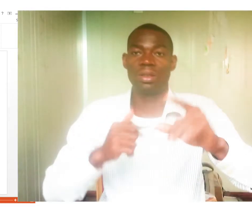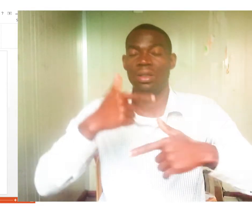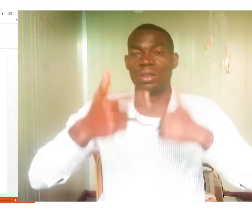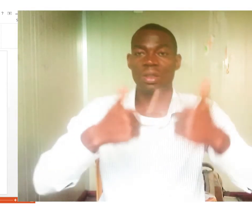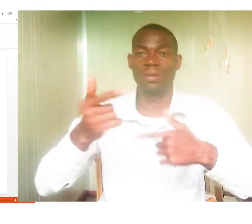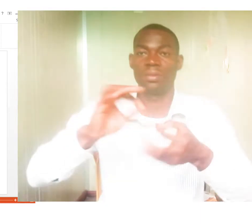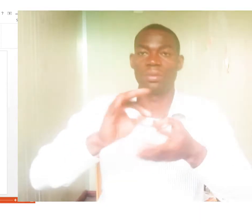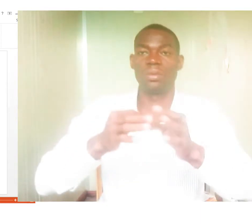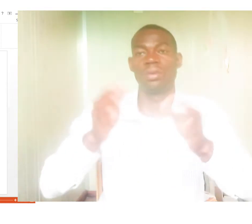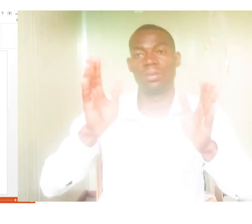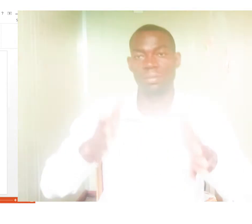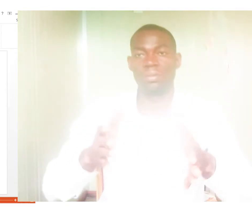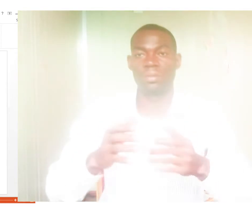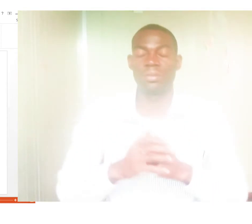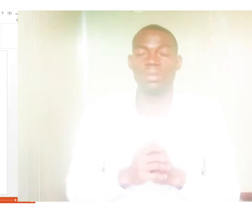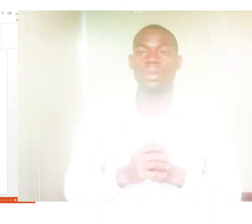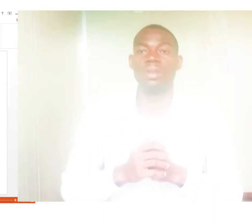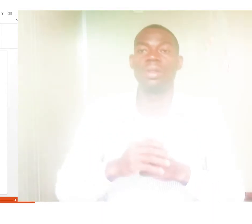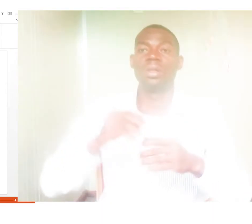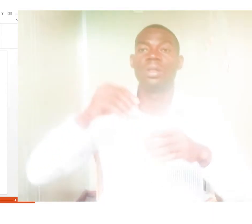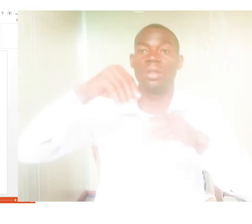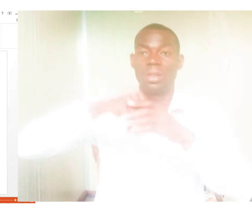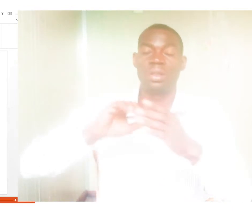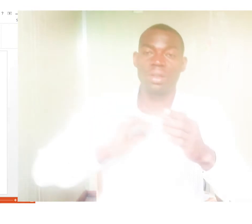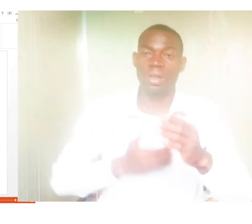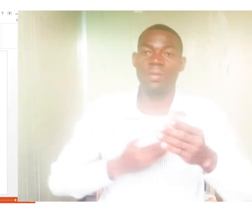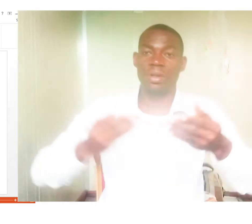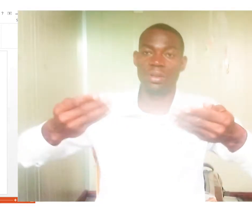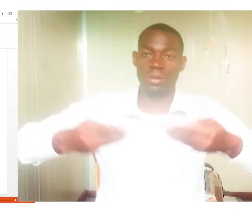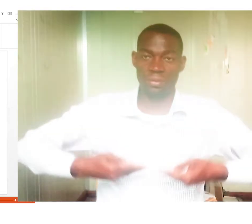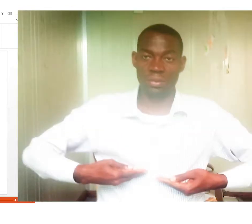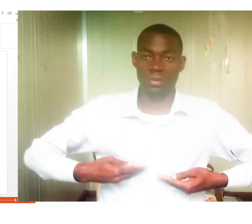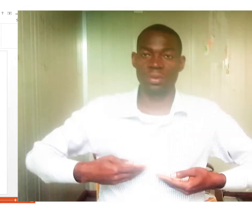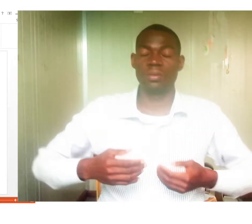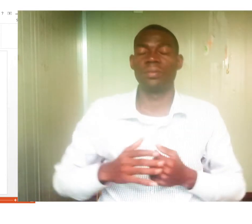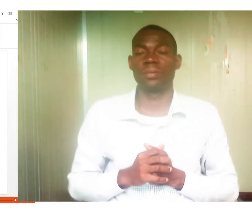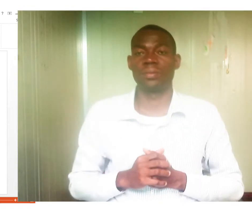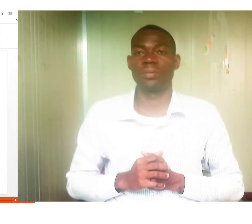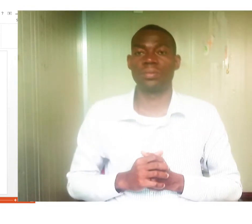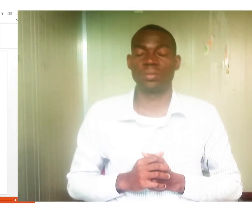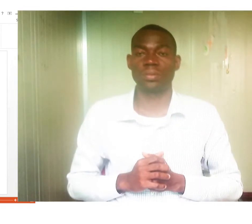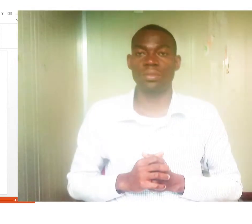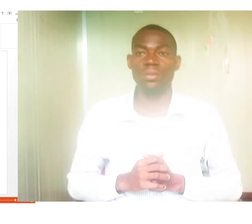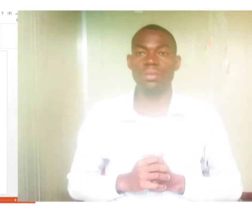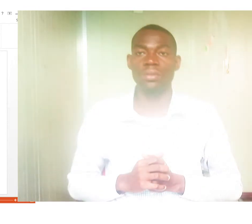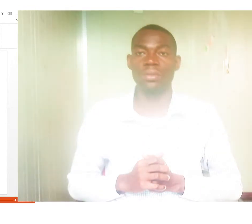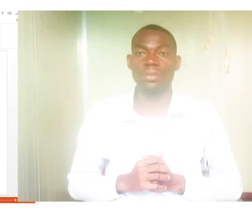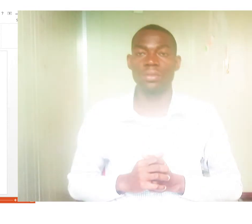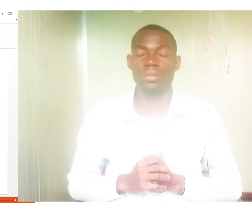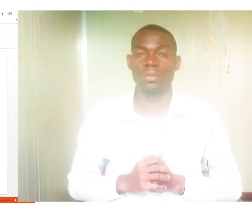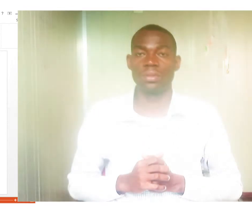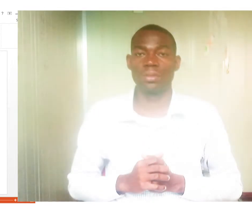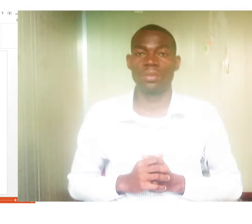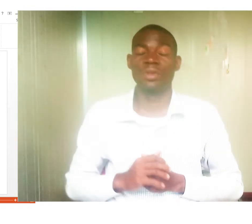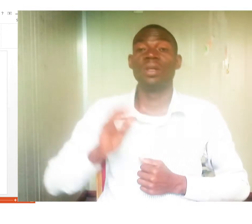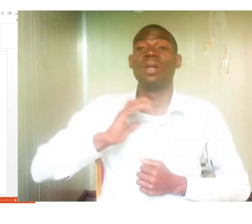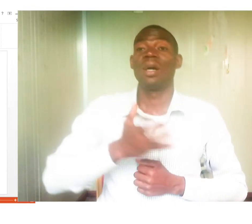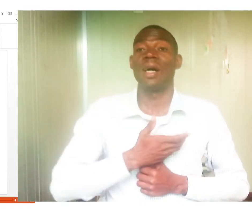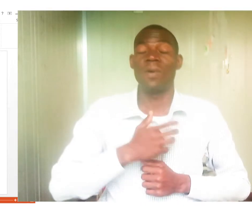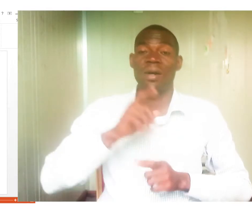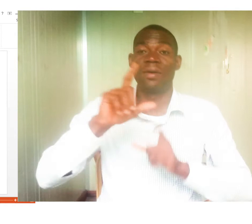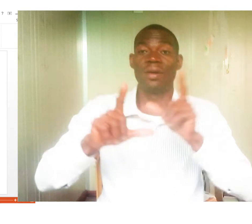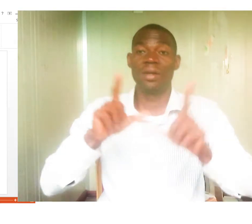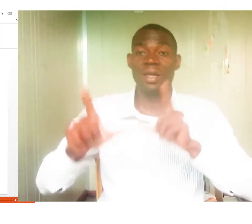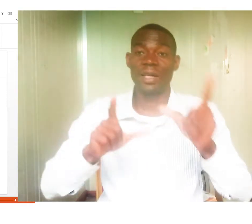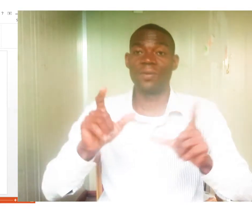In our introduction, sign language is taken as the center of development for every